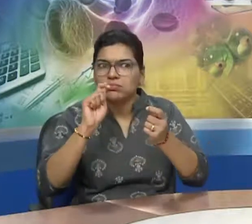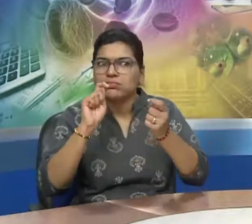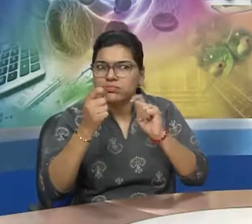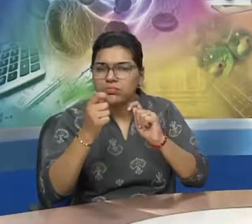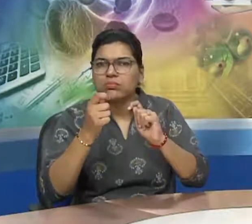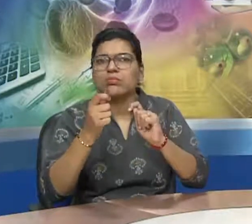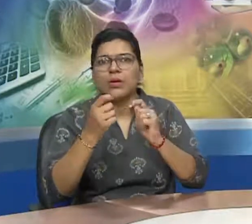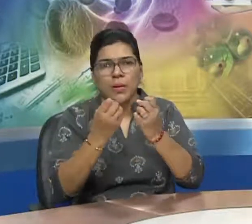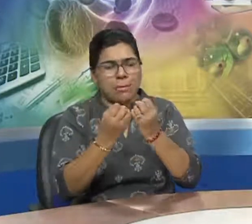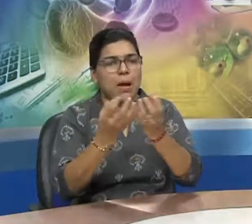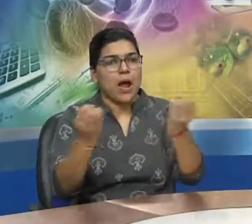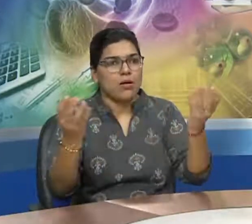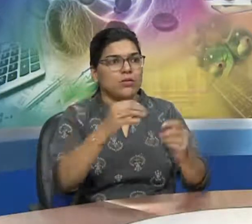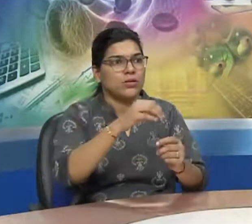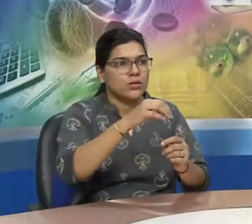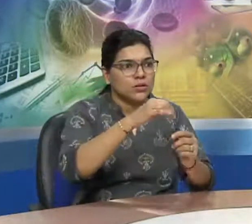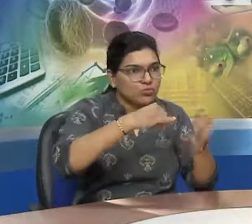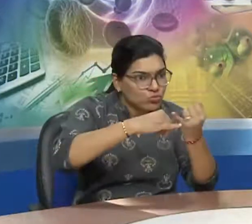But as the time changes and the people